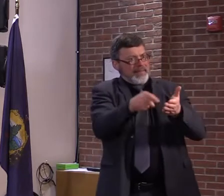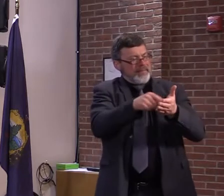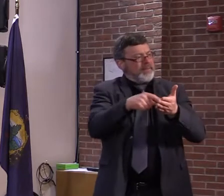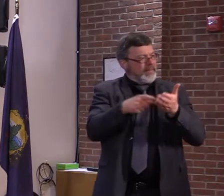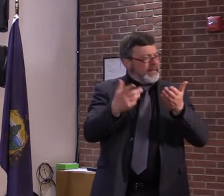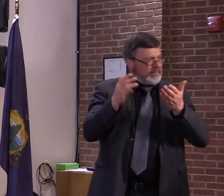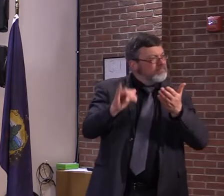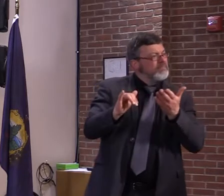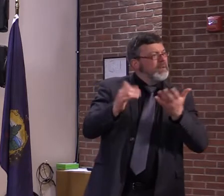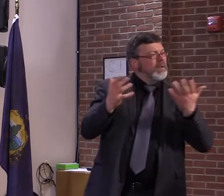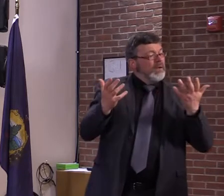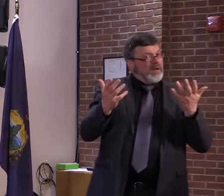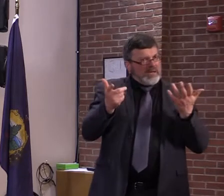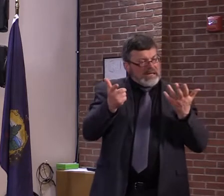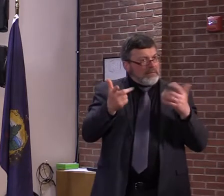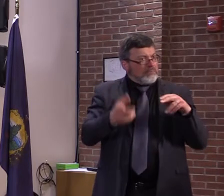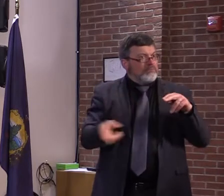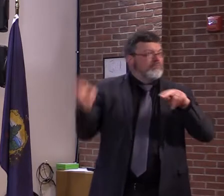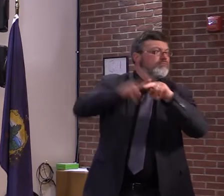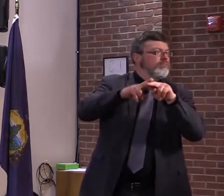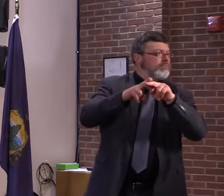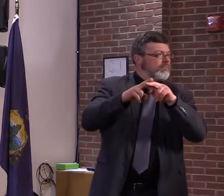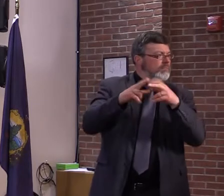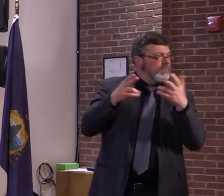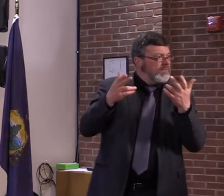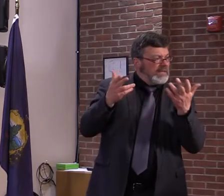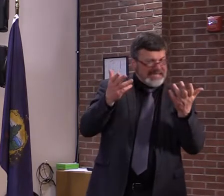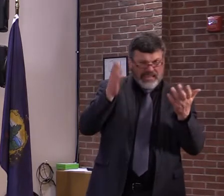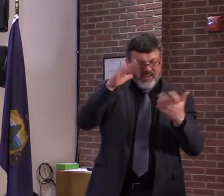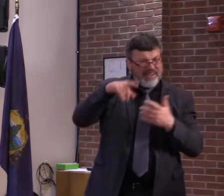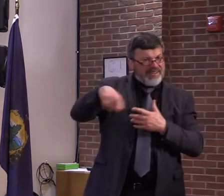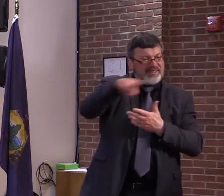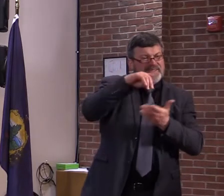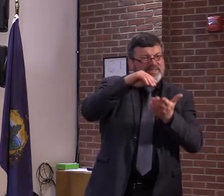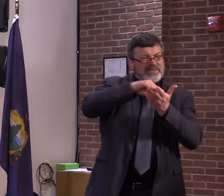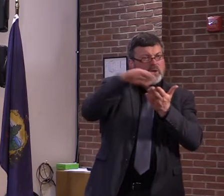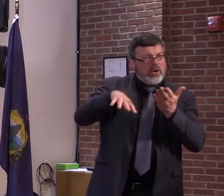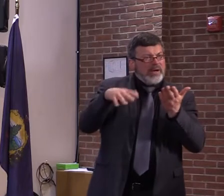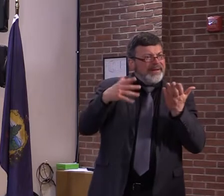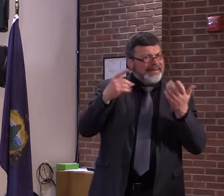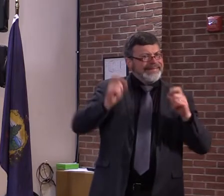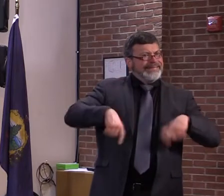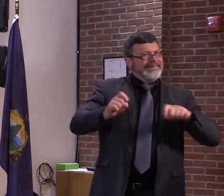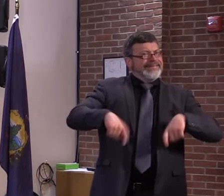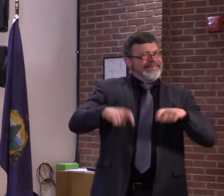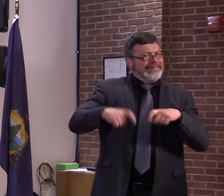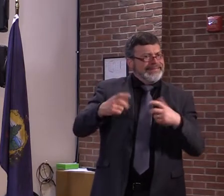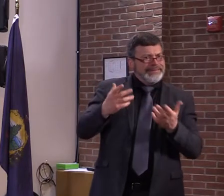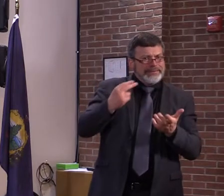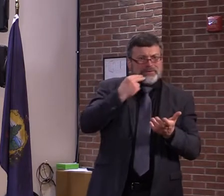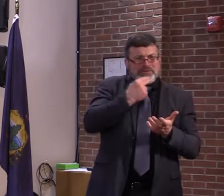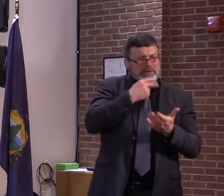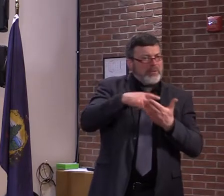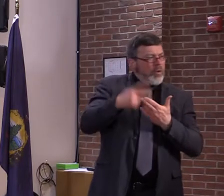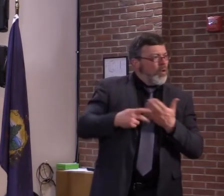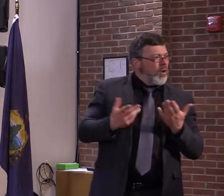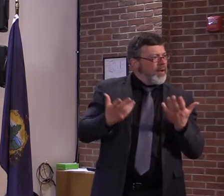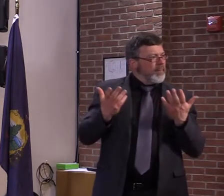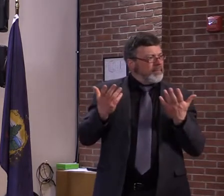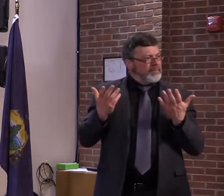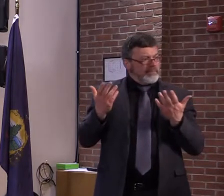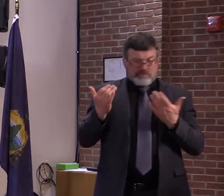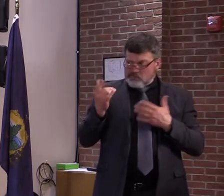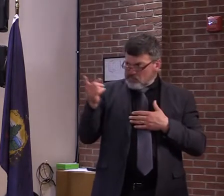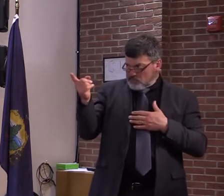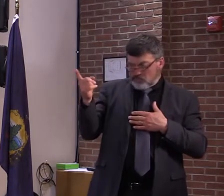course of the pandemic has not waned. And I'm wondering broadly what you think the state's obligation is to backfill some